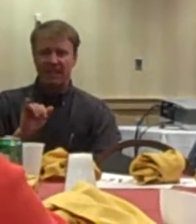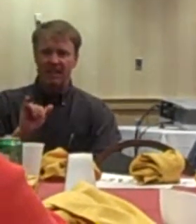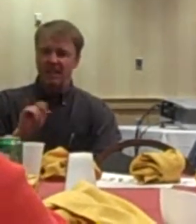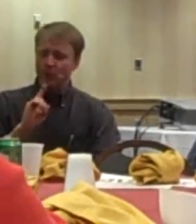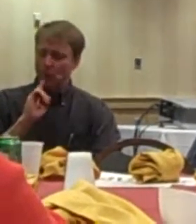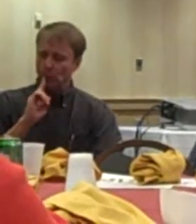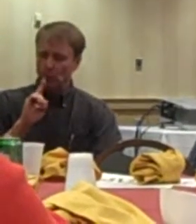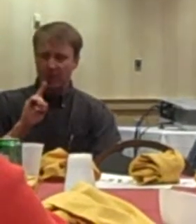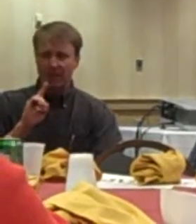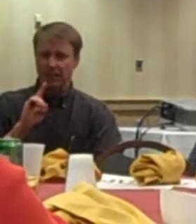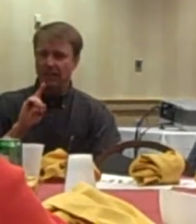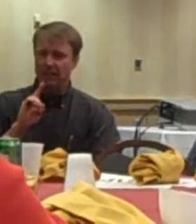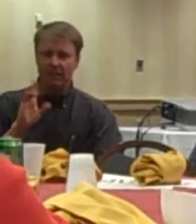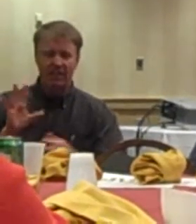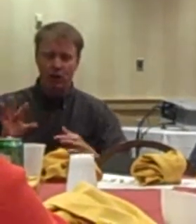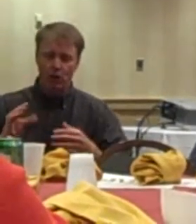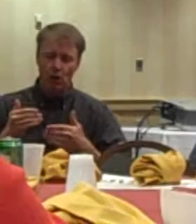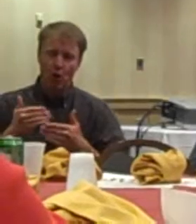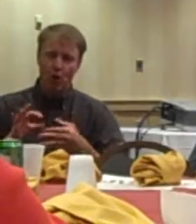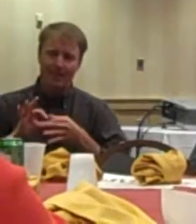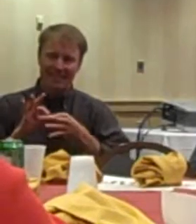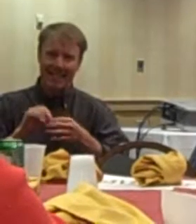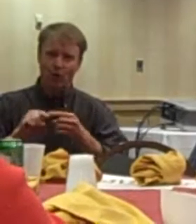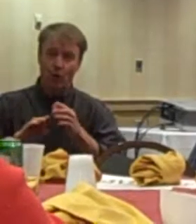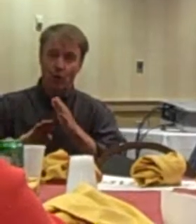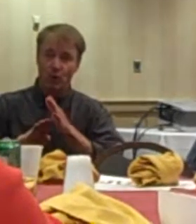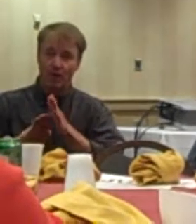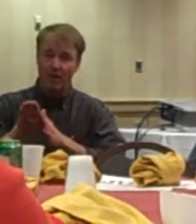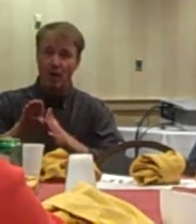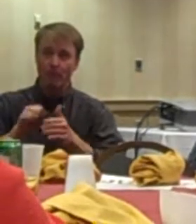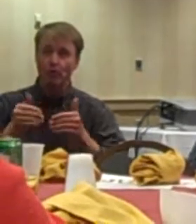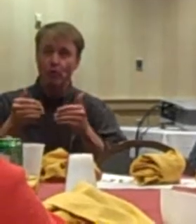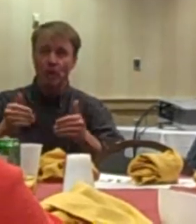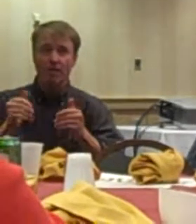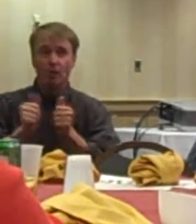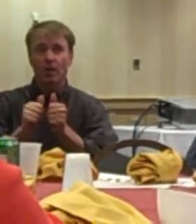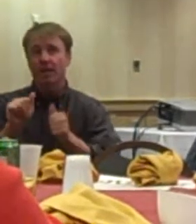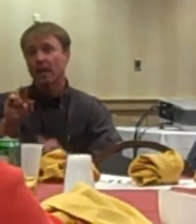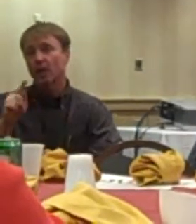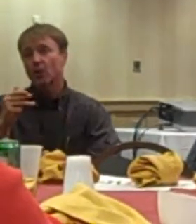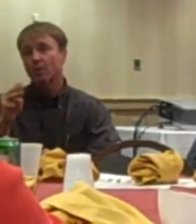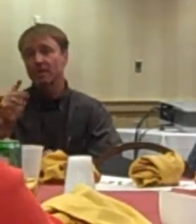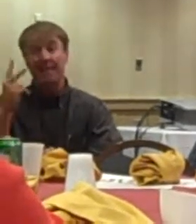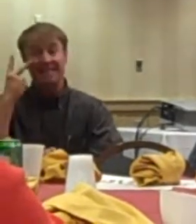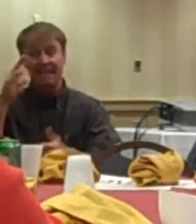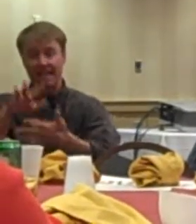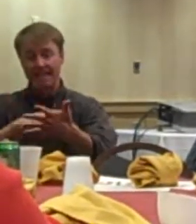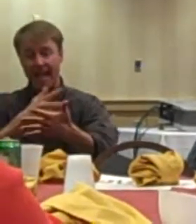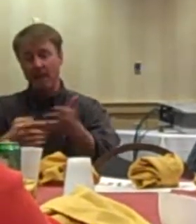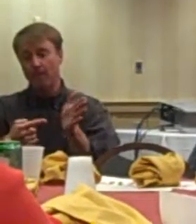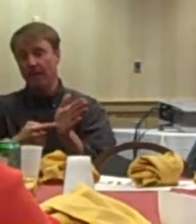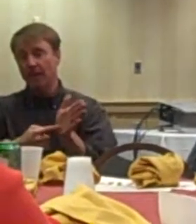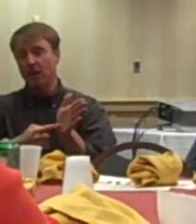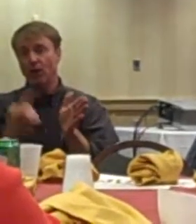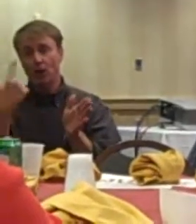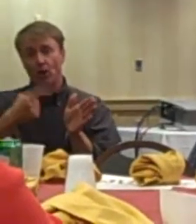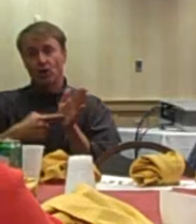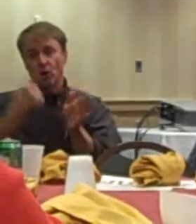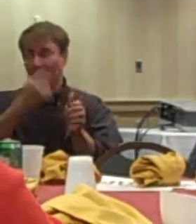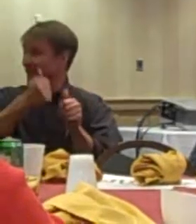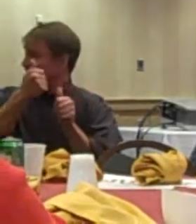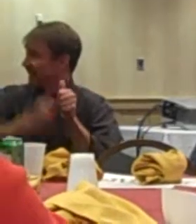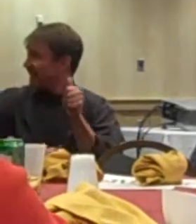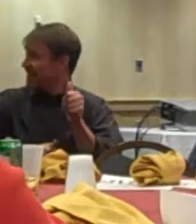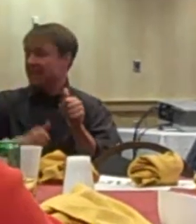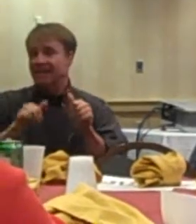minimal and very tightly tied to the development of progressions in arithmetic, you'll see there's a table there that shows for each standard in the K5 data